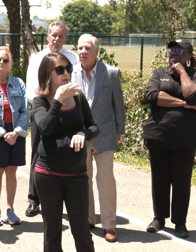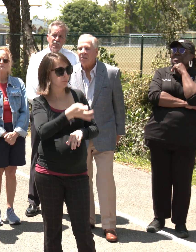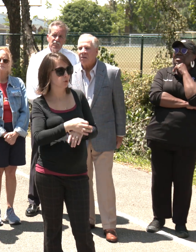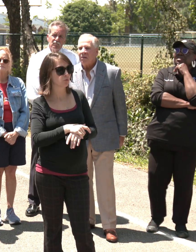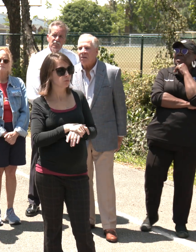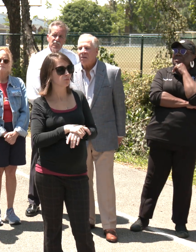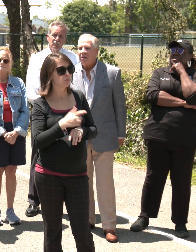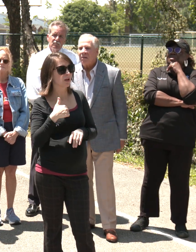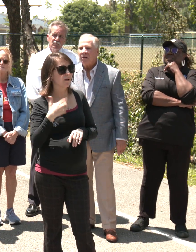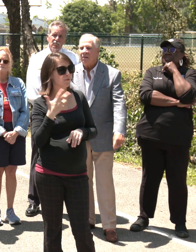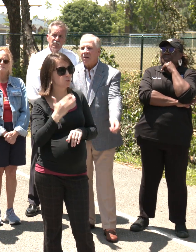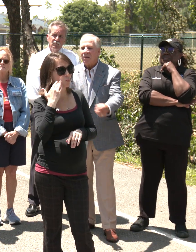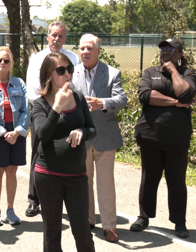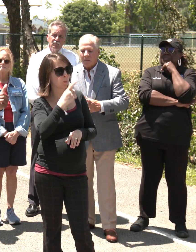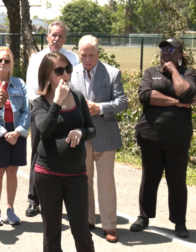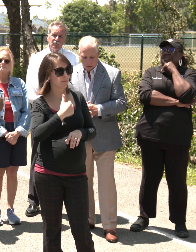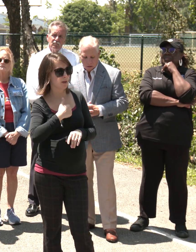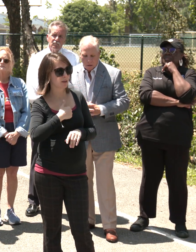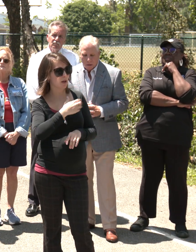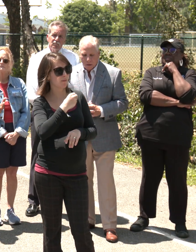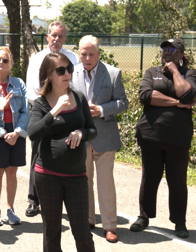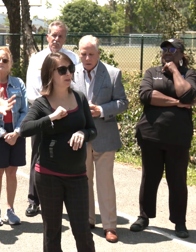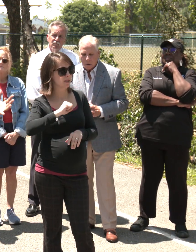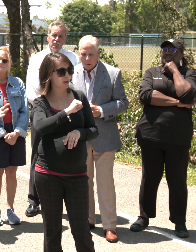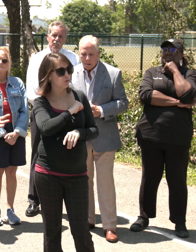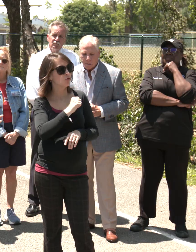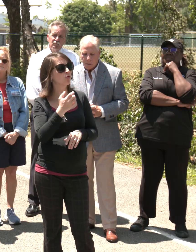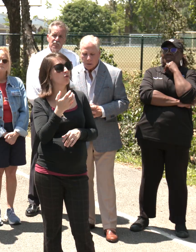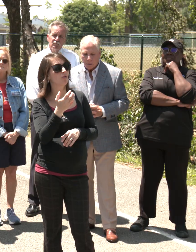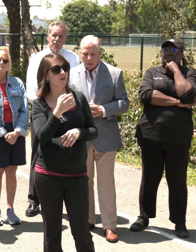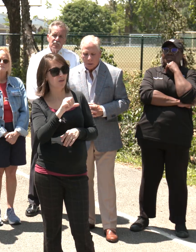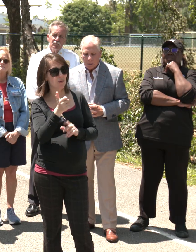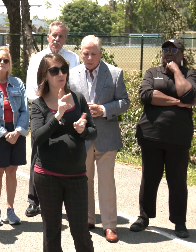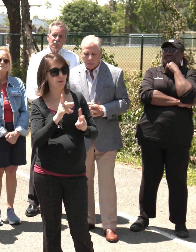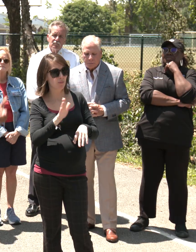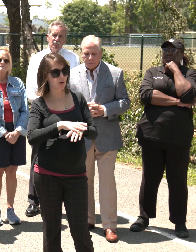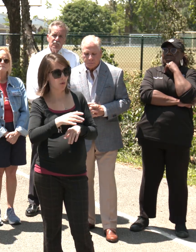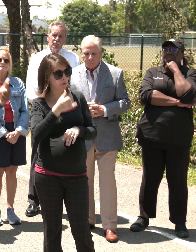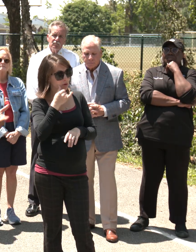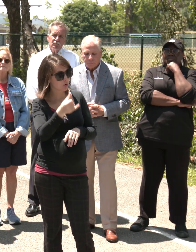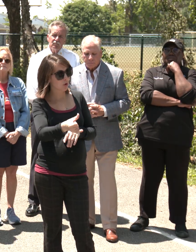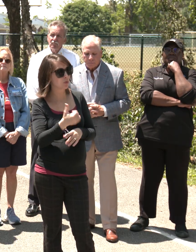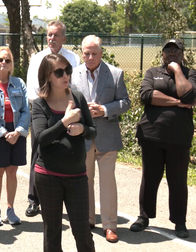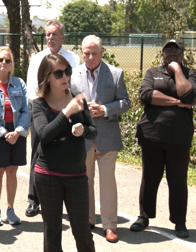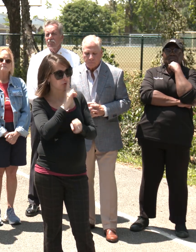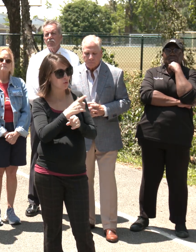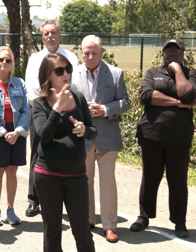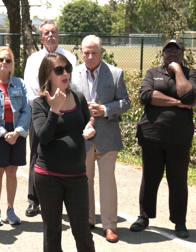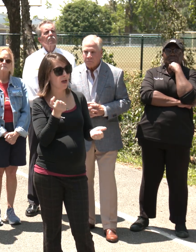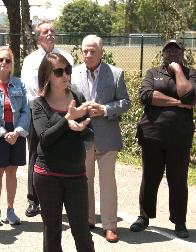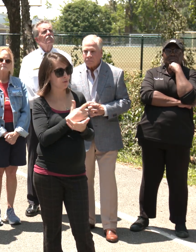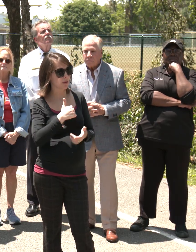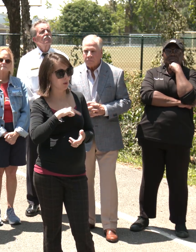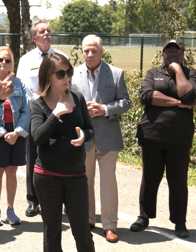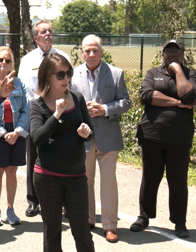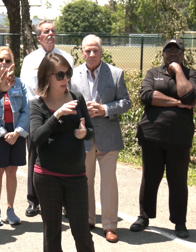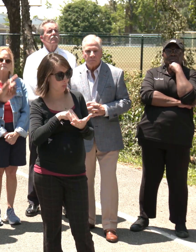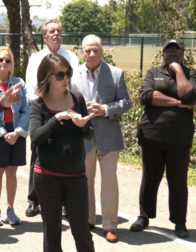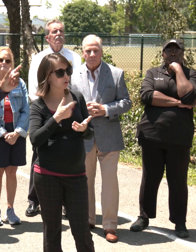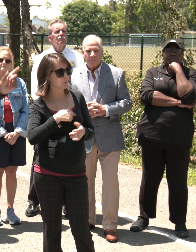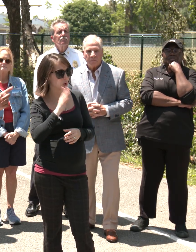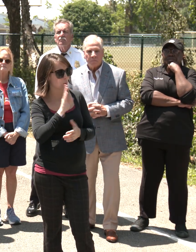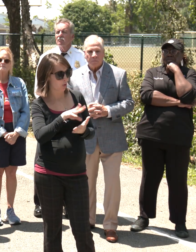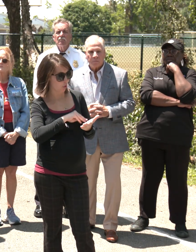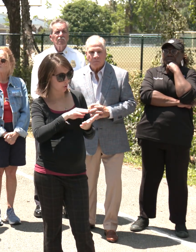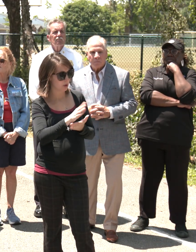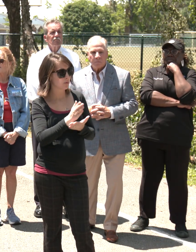know because myself and the senator and several others have been on these calls to learn everything that we possibly can. And there are some